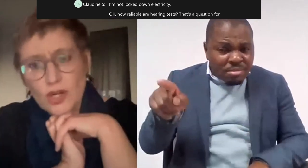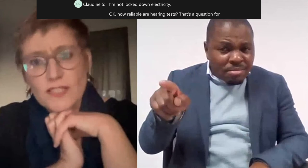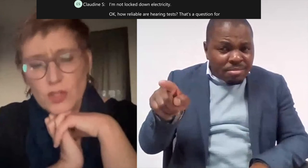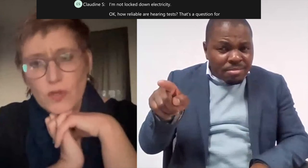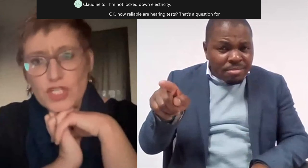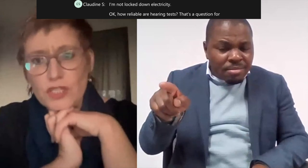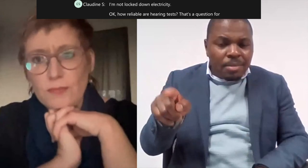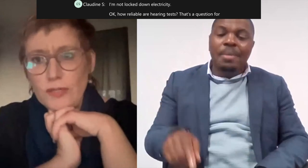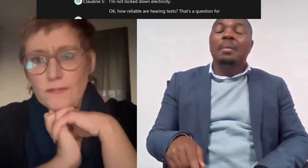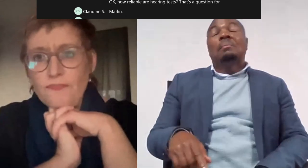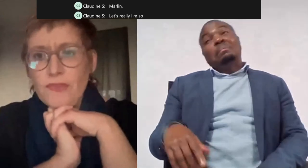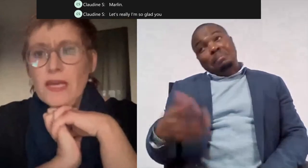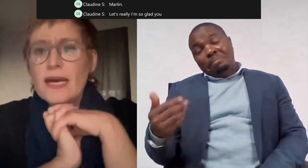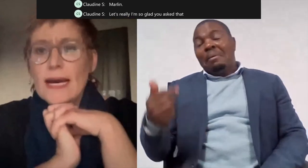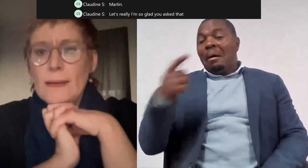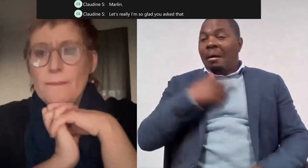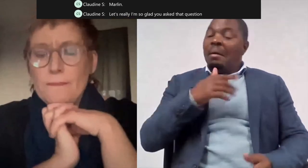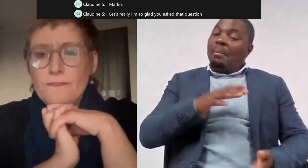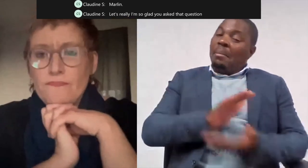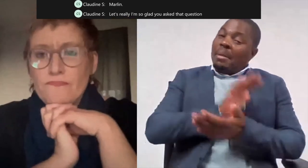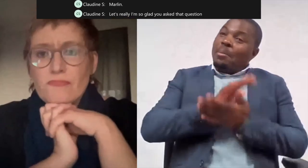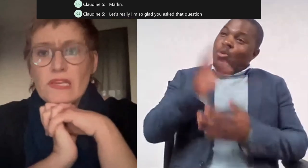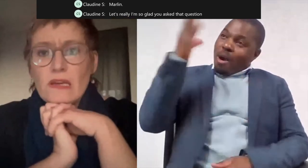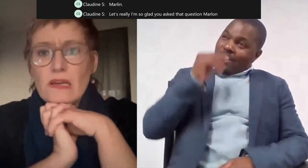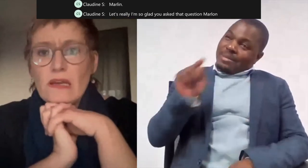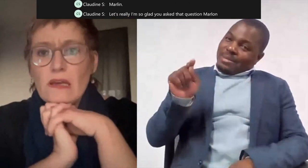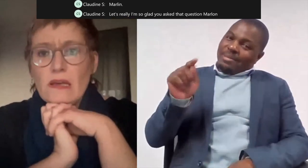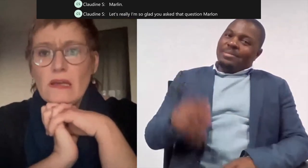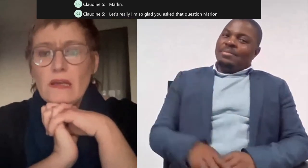I'm so glad you asked that question, Marlon.